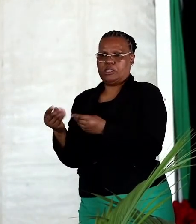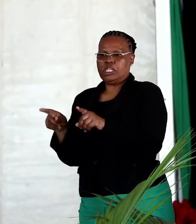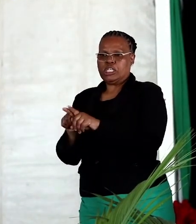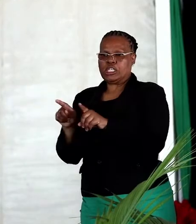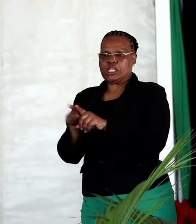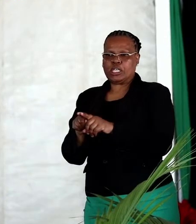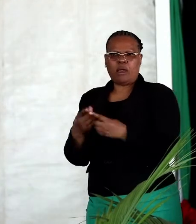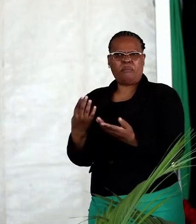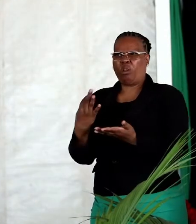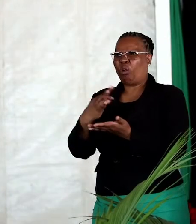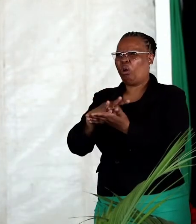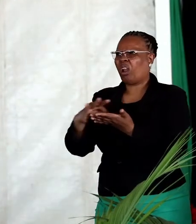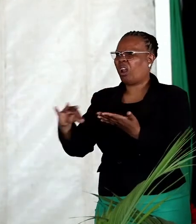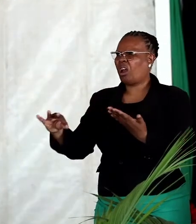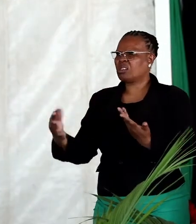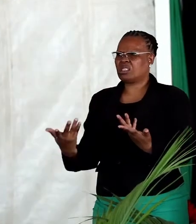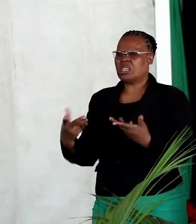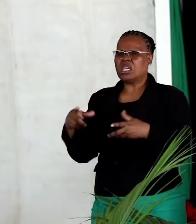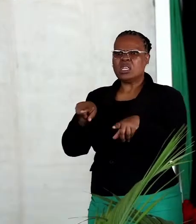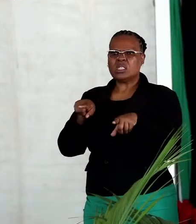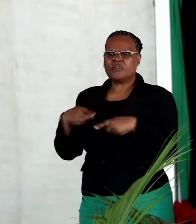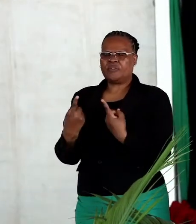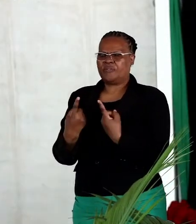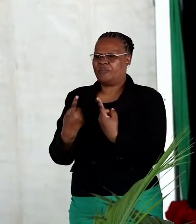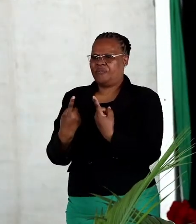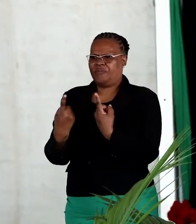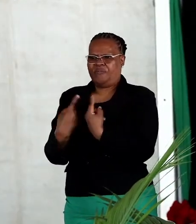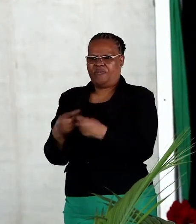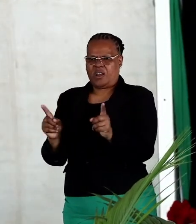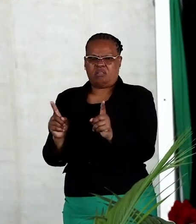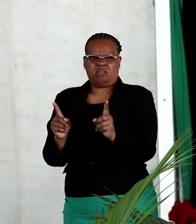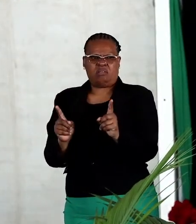ezininzi ezingenzekiyo.